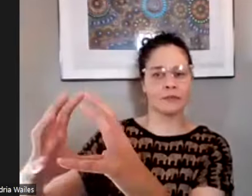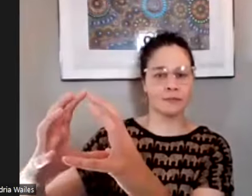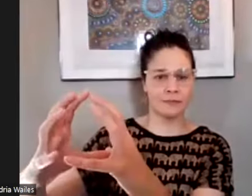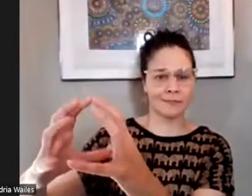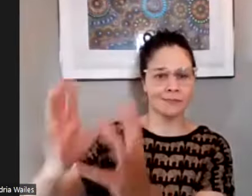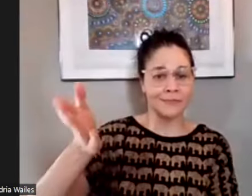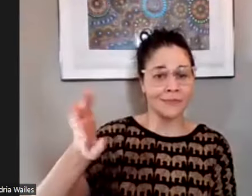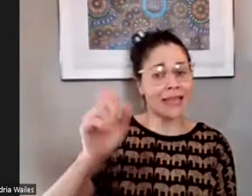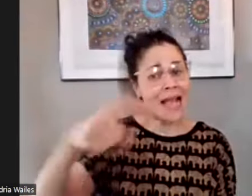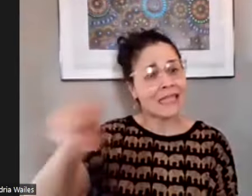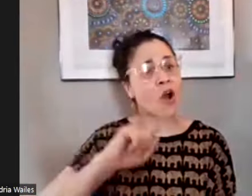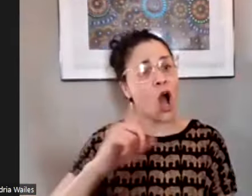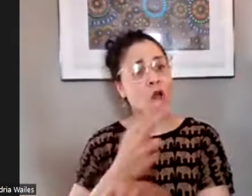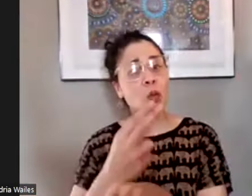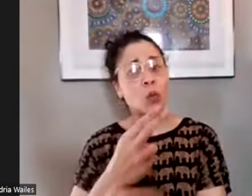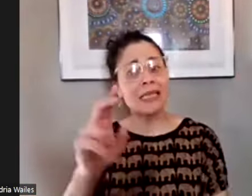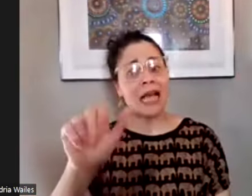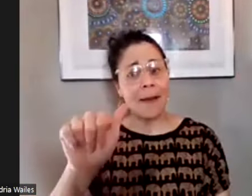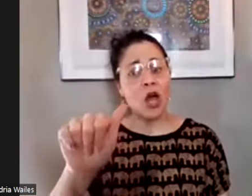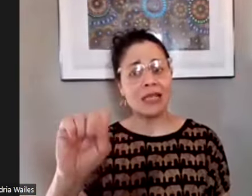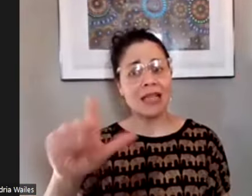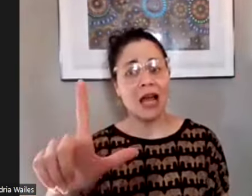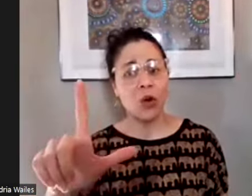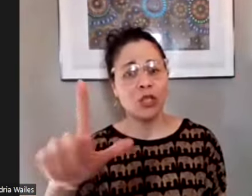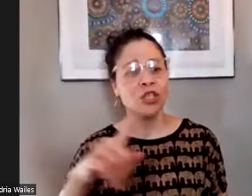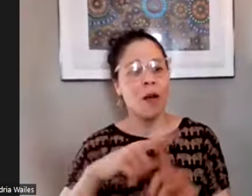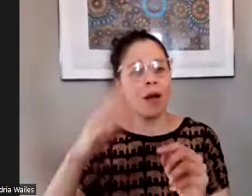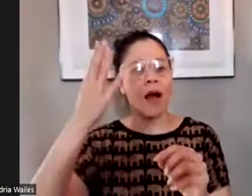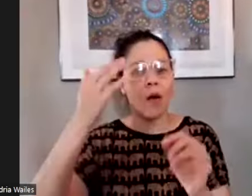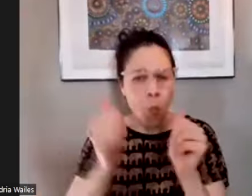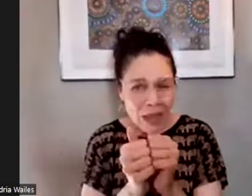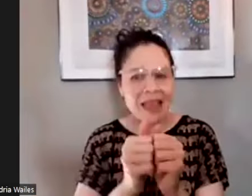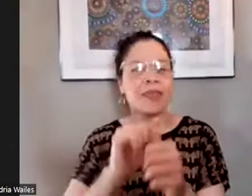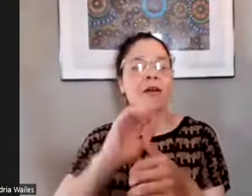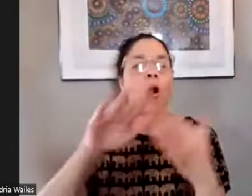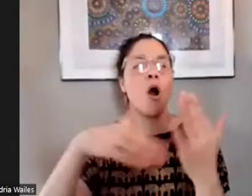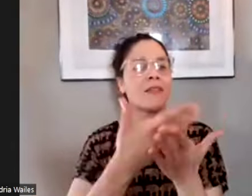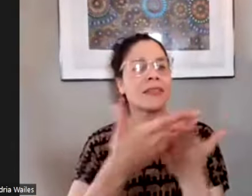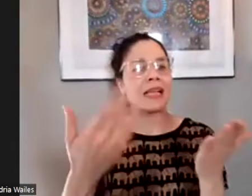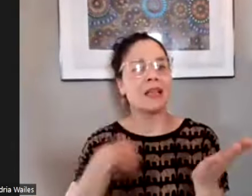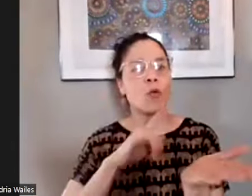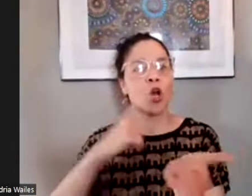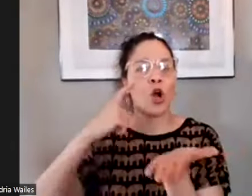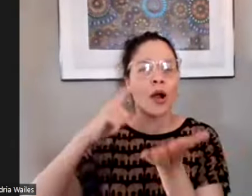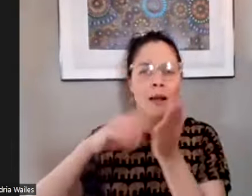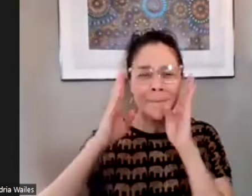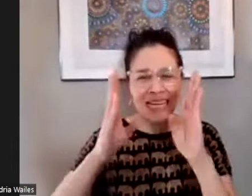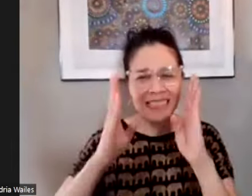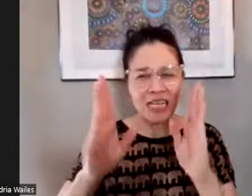what's their collective truth? Because yeah, they are using American Sign Language in the film, but with all the things that